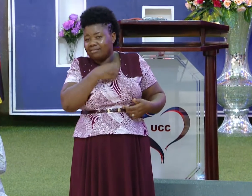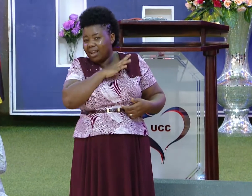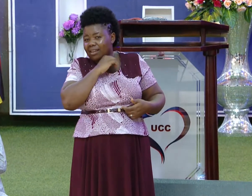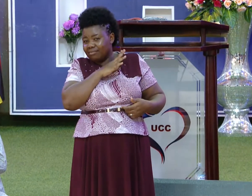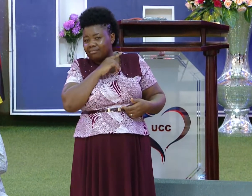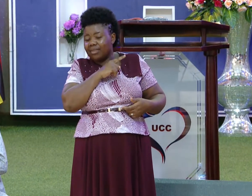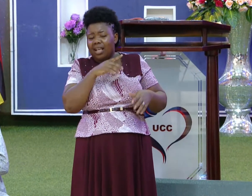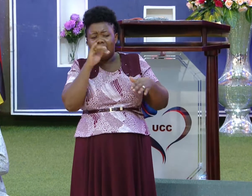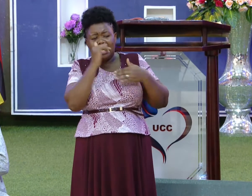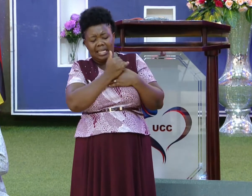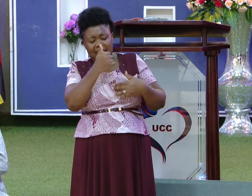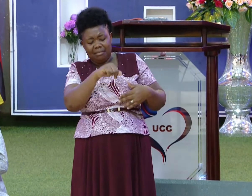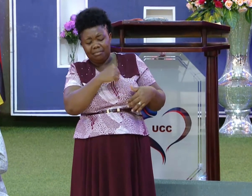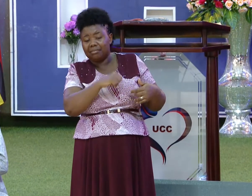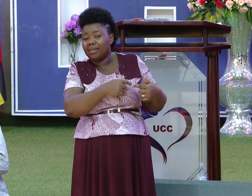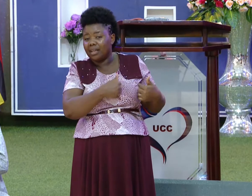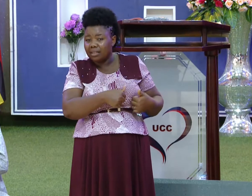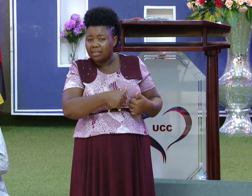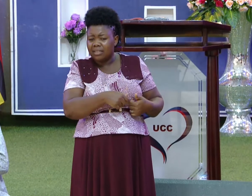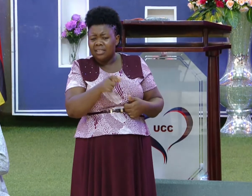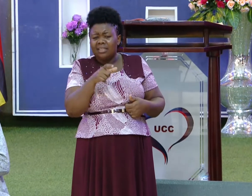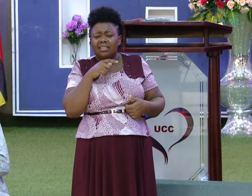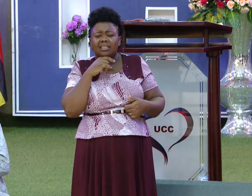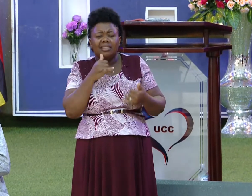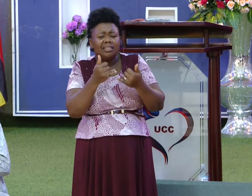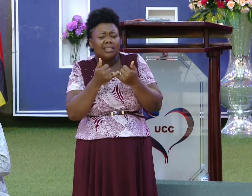I took them, but I was not silent within me, questioning within me.